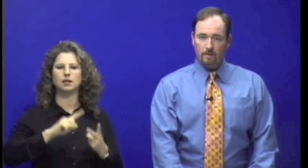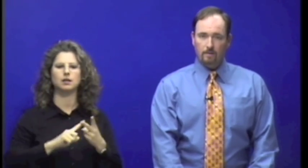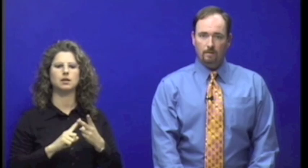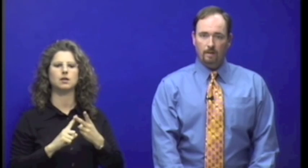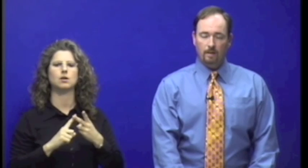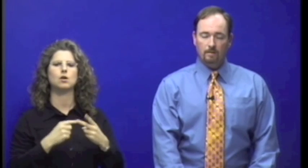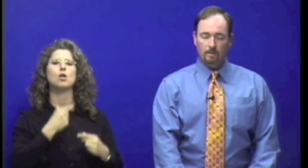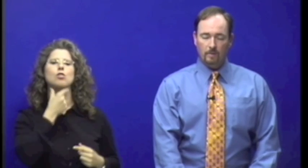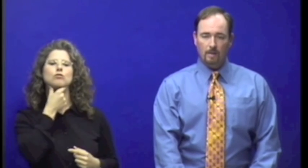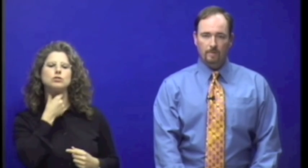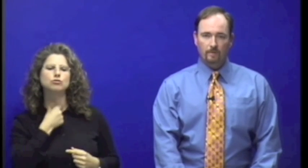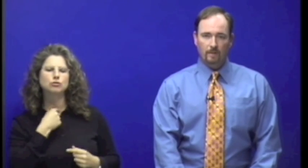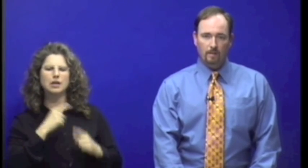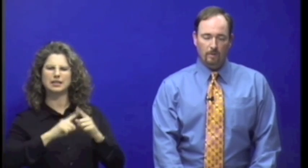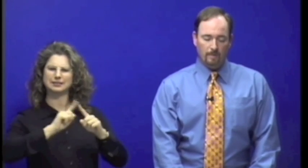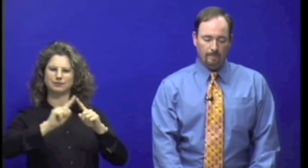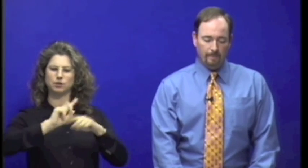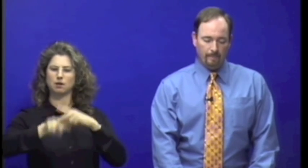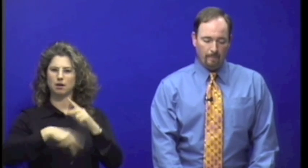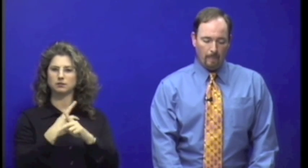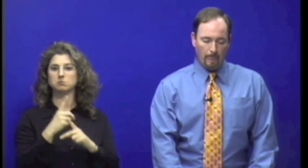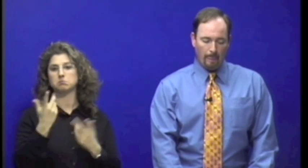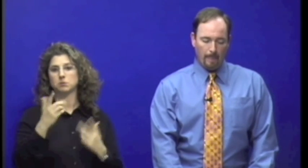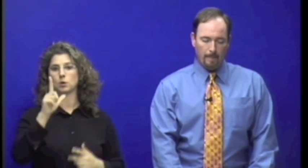laryngeal cancer, and some types of leukemia.